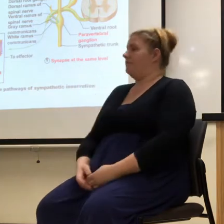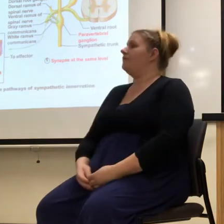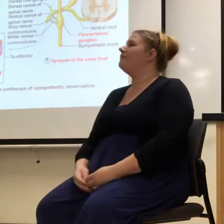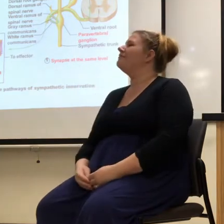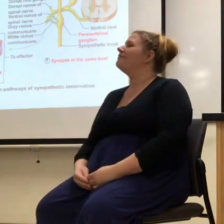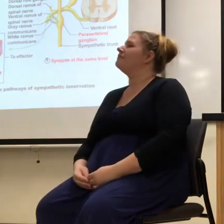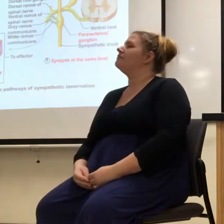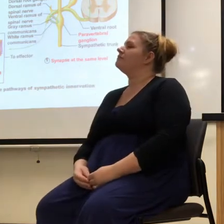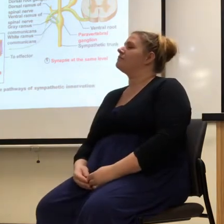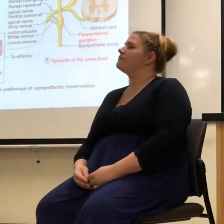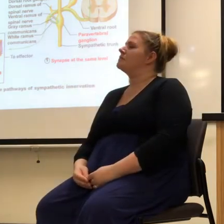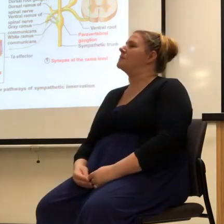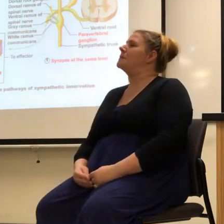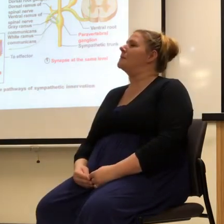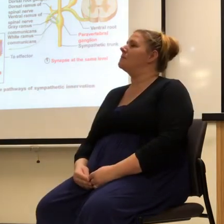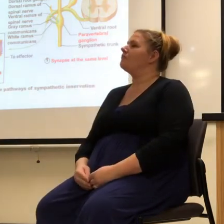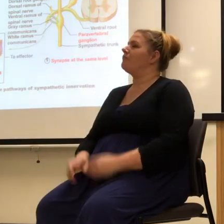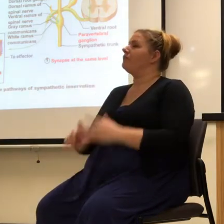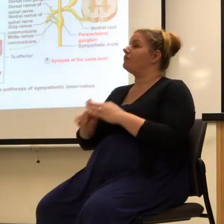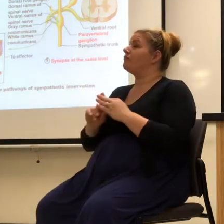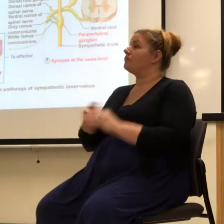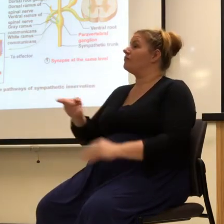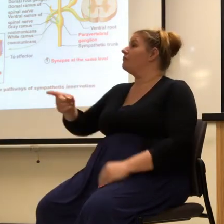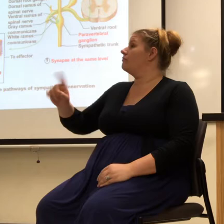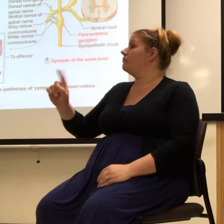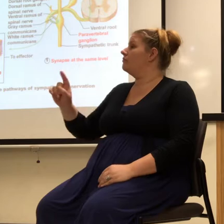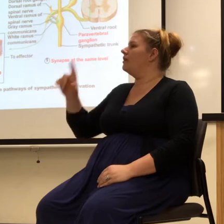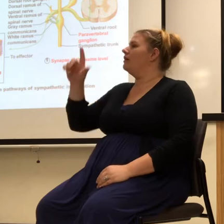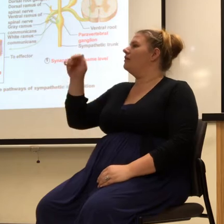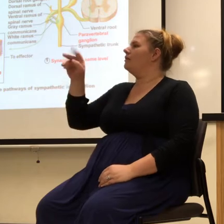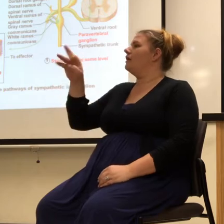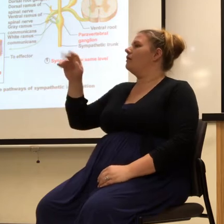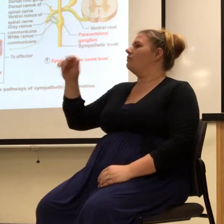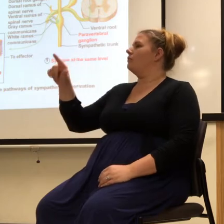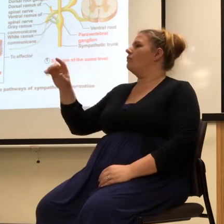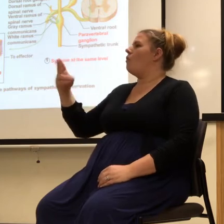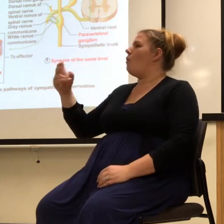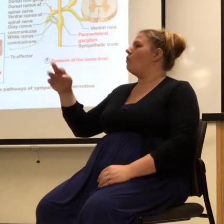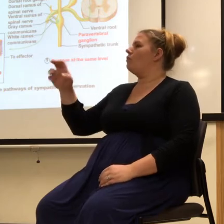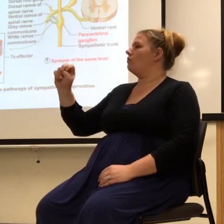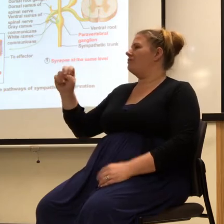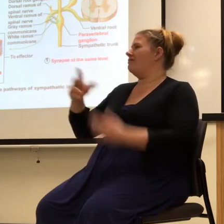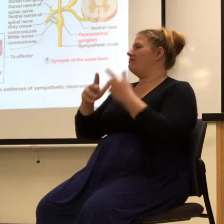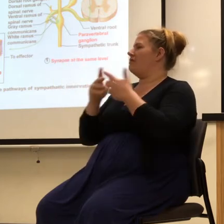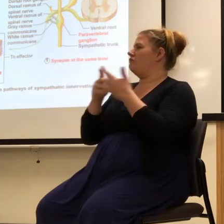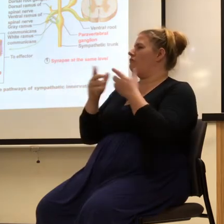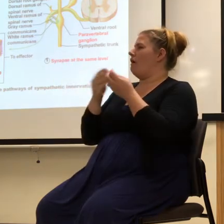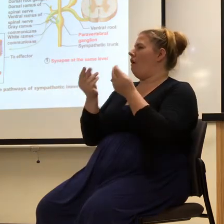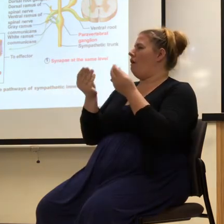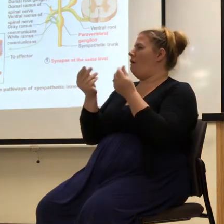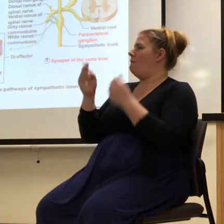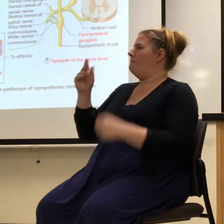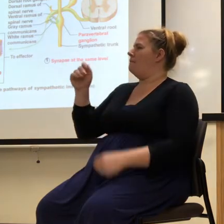It starts in the lateral horn of gray matter. So I'll just write lateral horn.